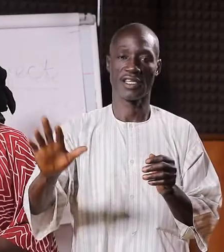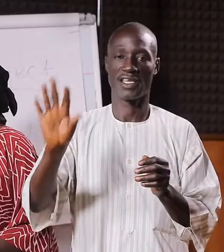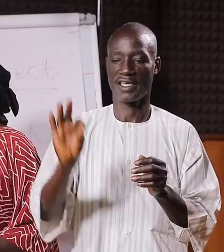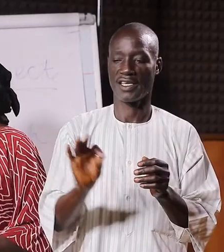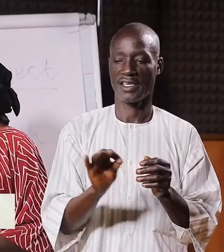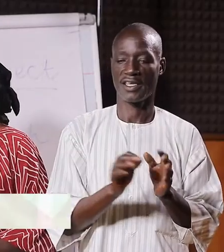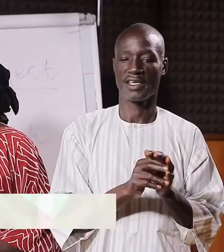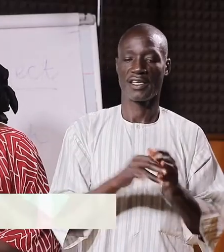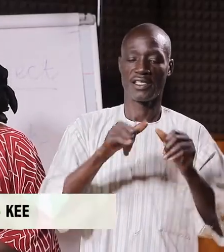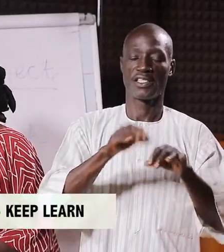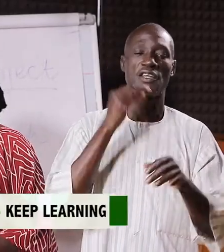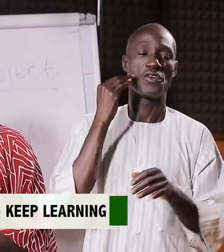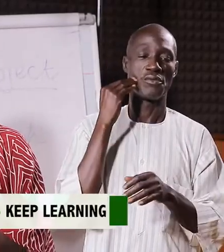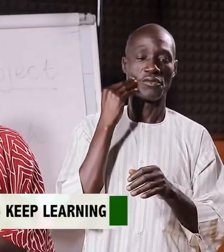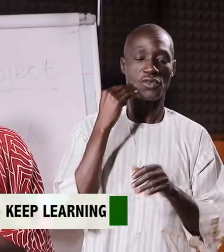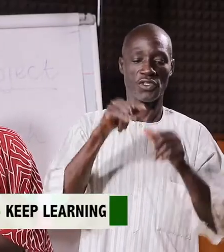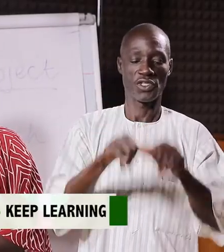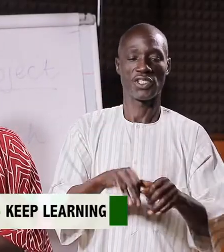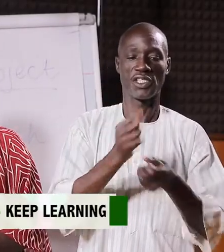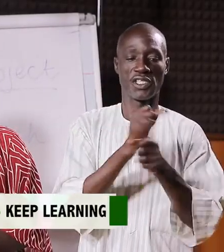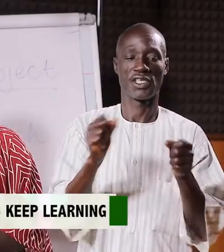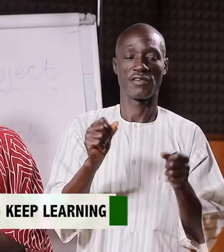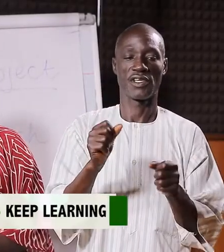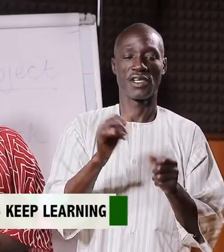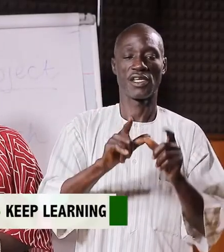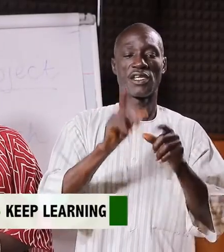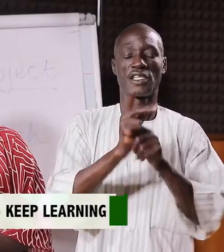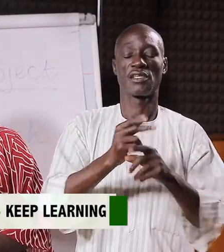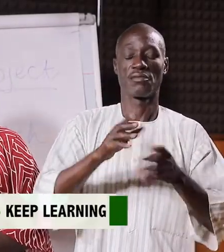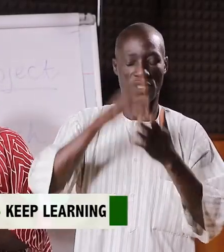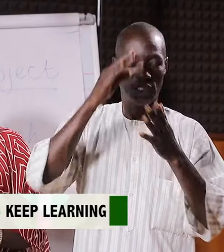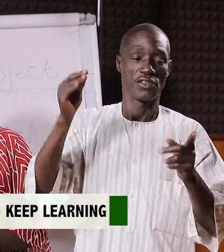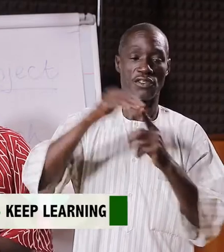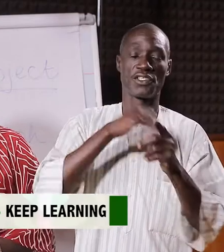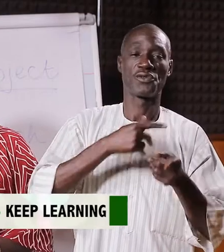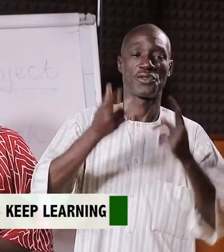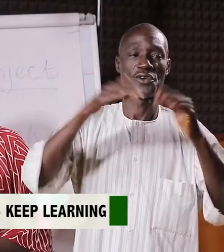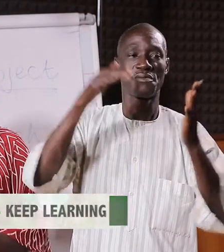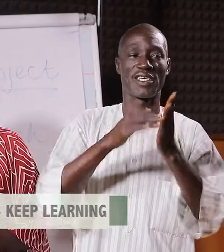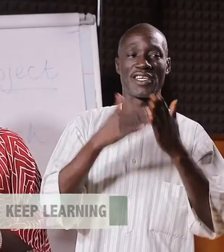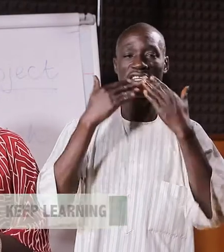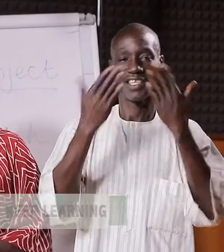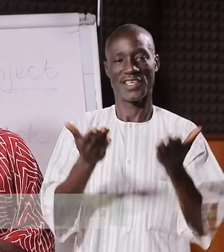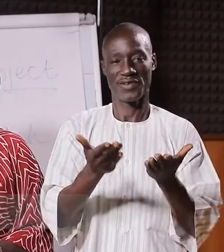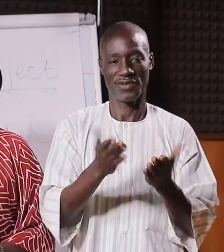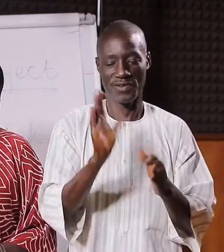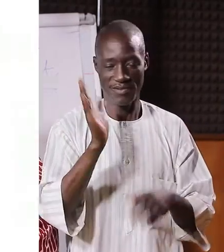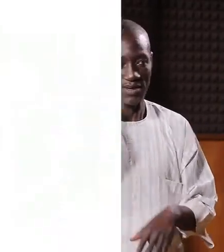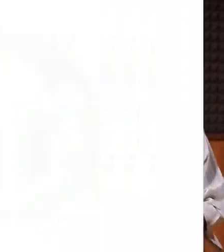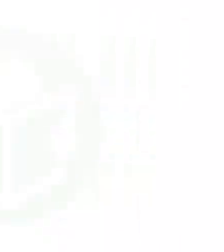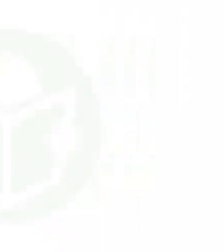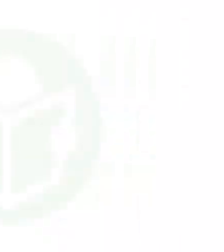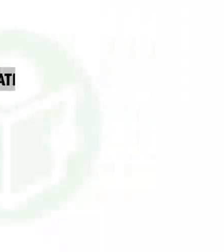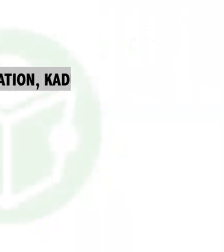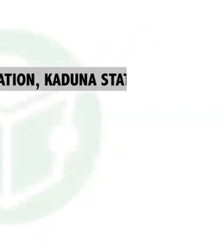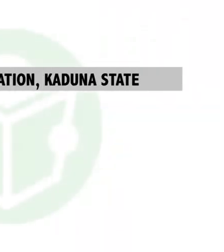080-250-25339. Stay home, stay safe, keep learning until I come your way again. It's goodbye for now.